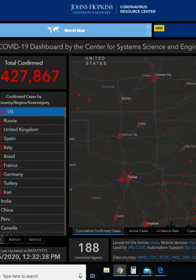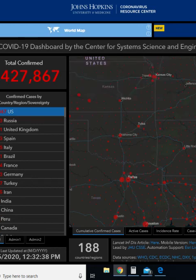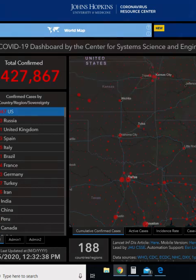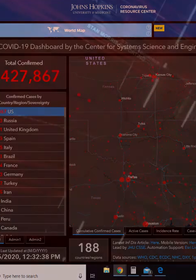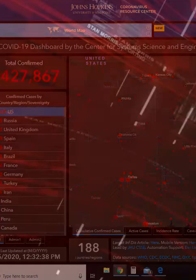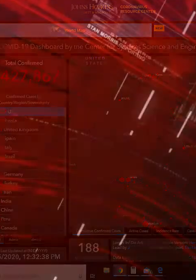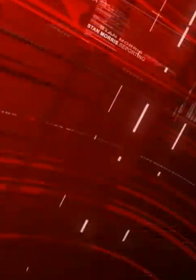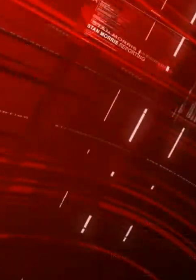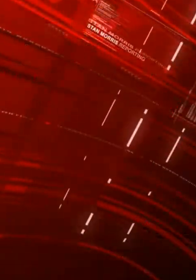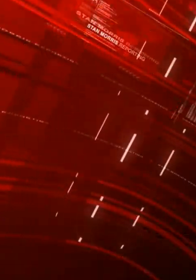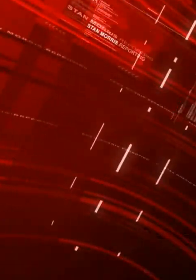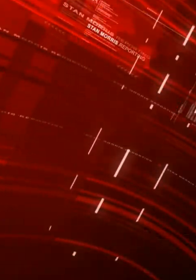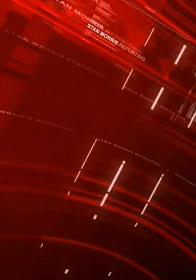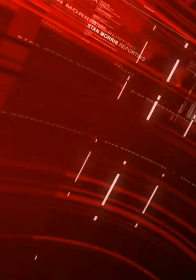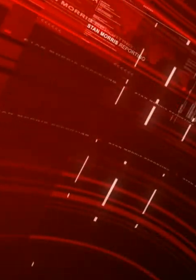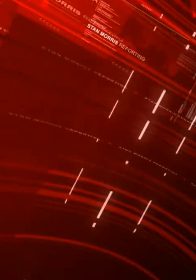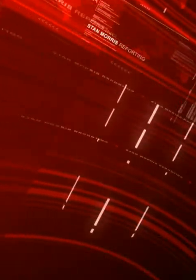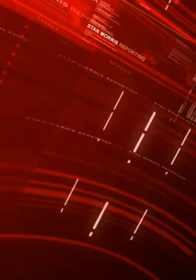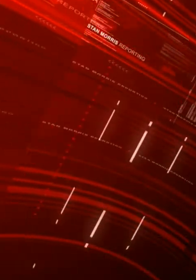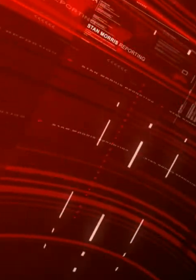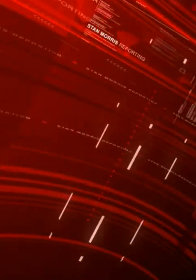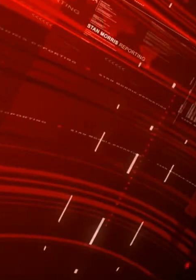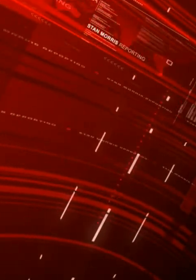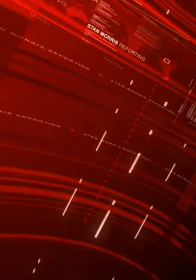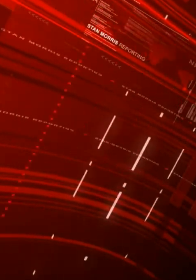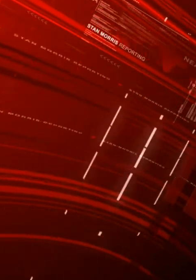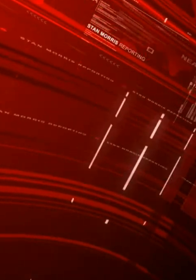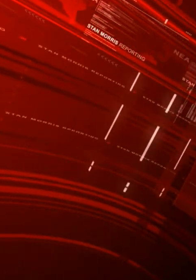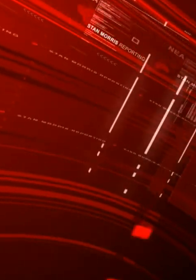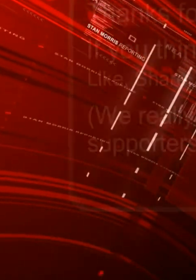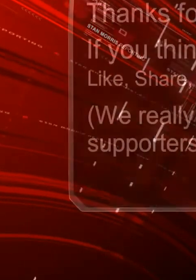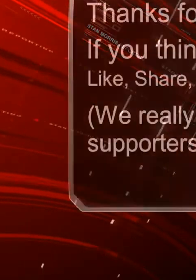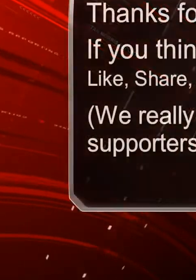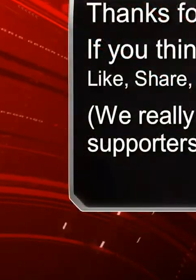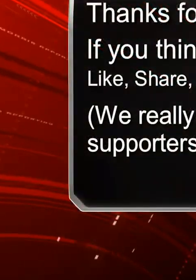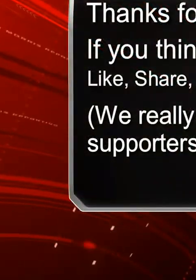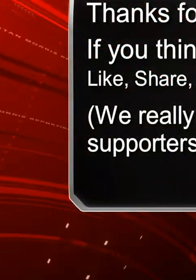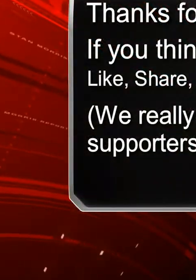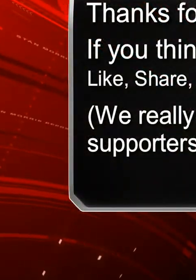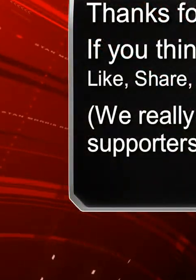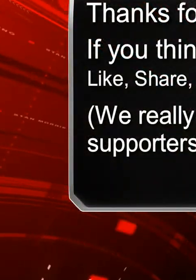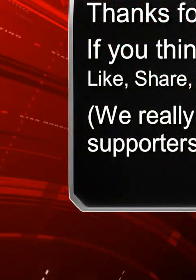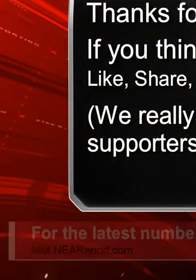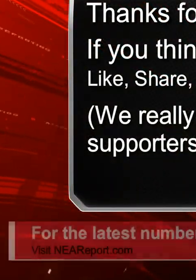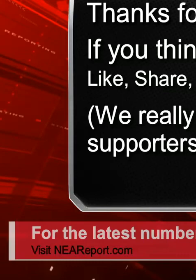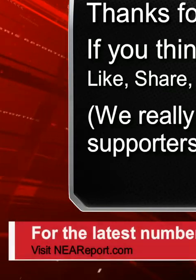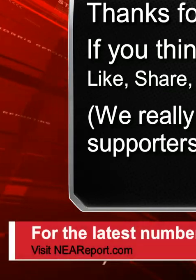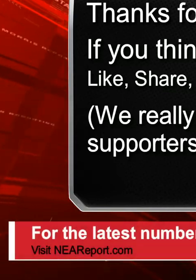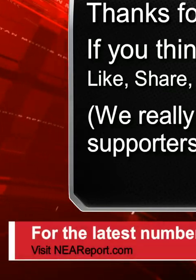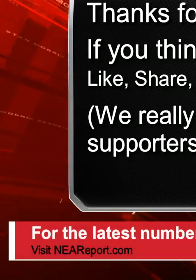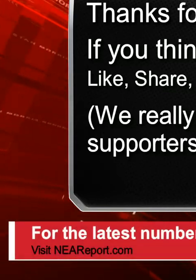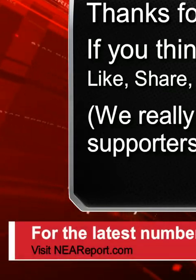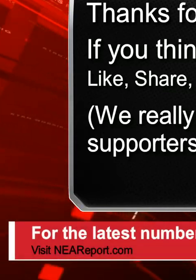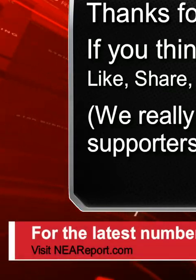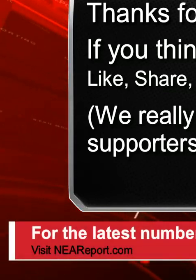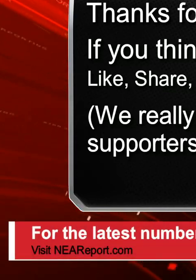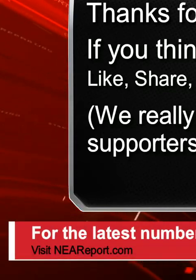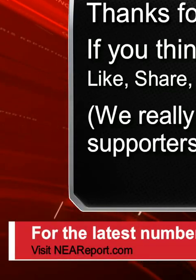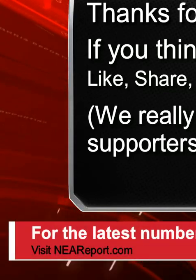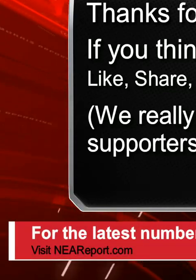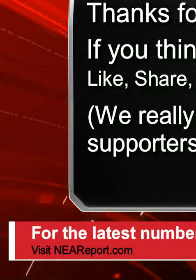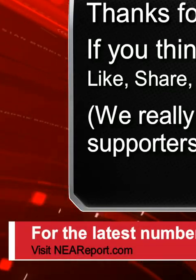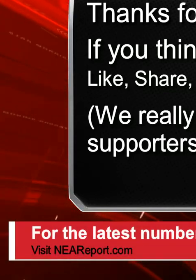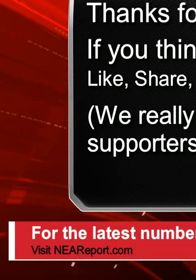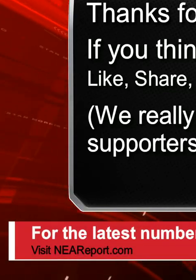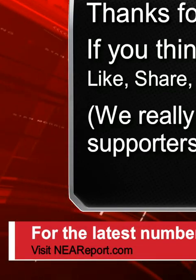if you think we did a decent enough job, well, we would really appreciate it if you would consider clicking like or share right about now. You can become a